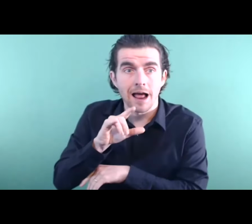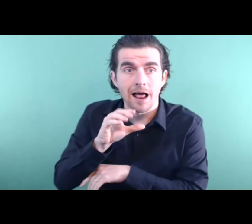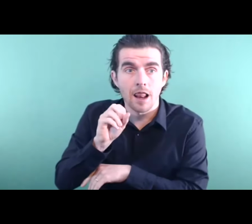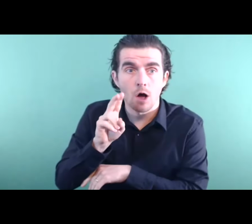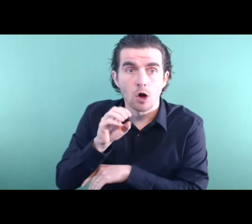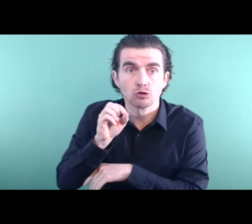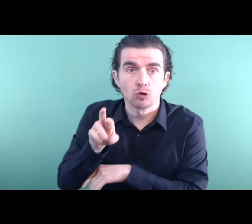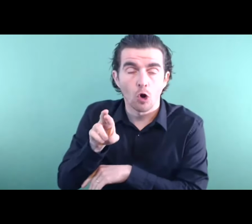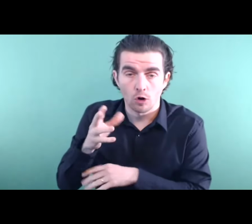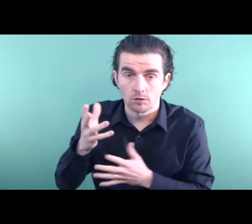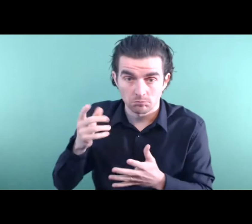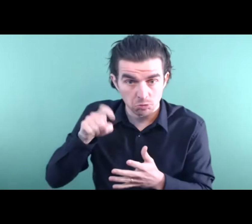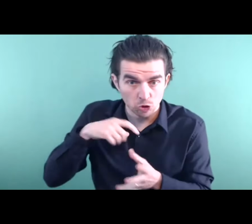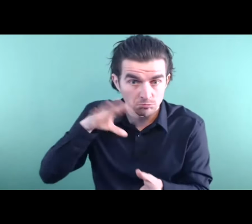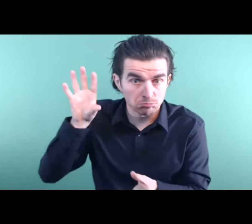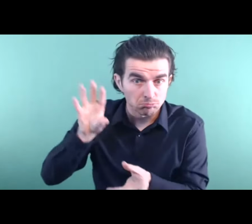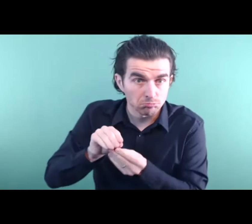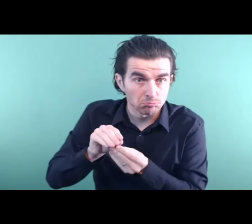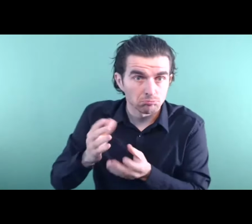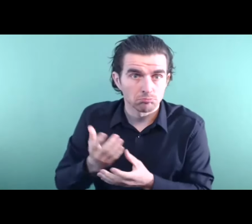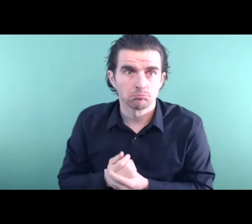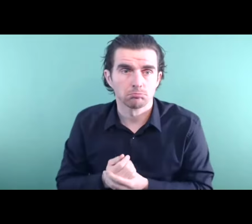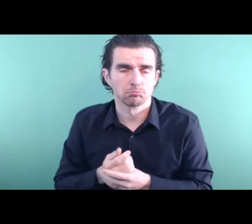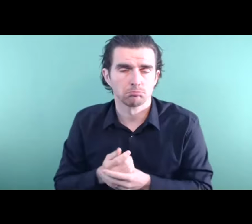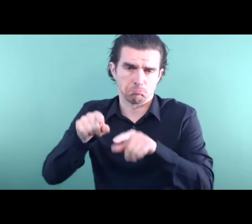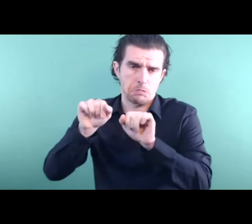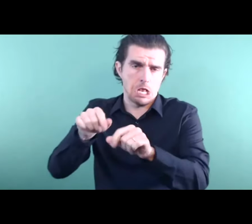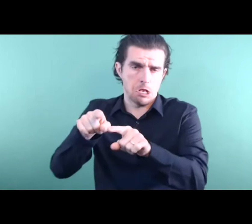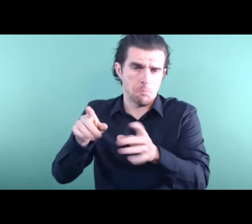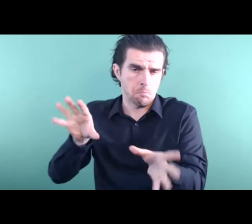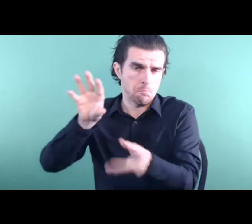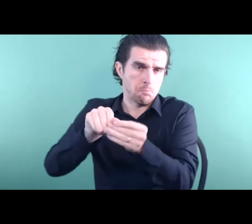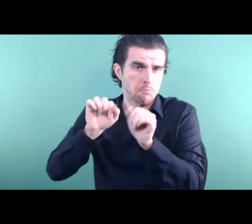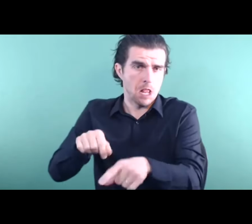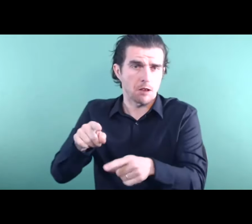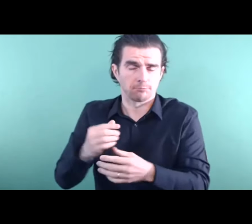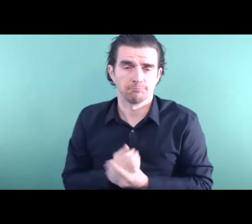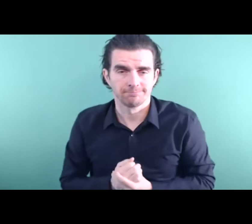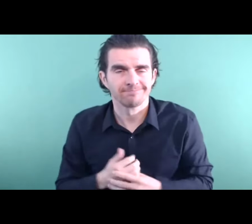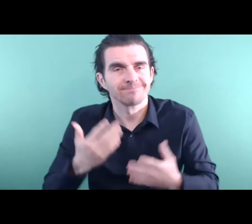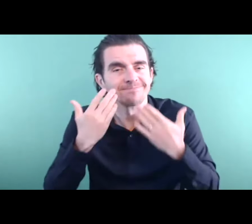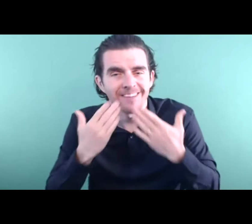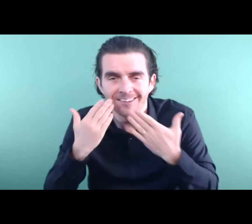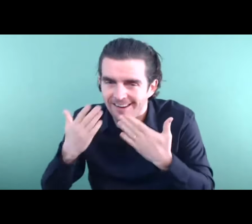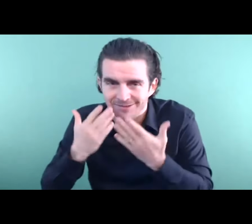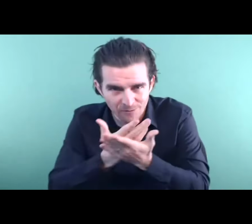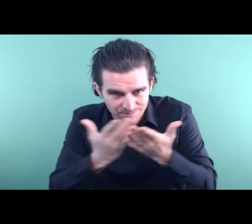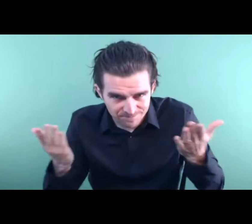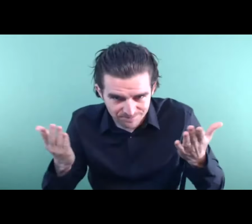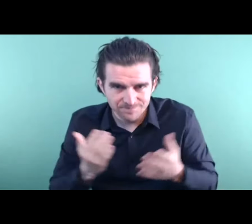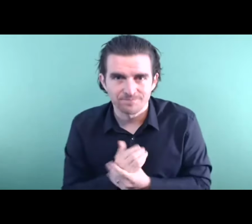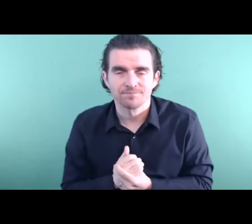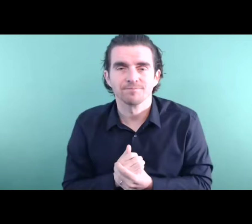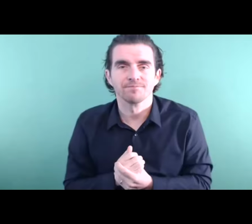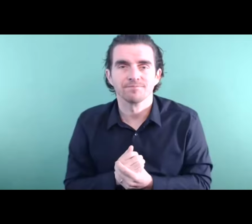Great. Yeah. Yeah. So thank you to everyone. Thank you particularly to Cormac for setting up this meeting. Thank